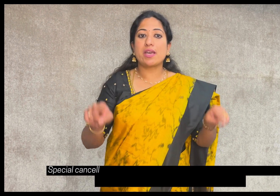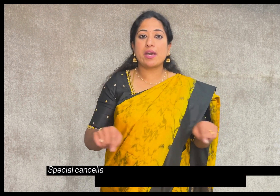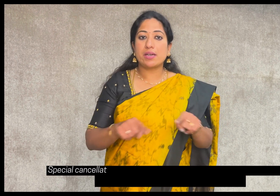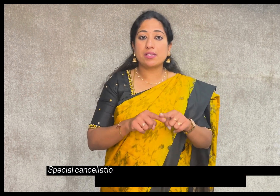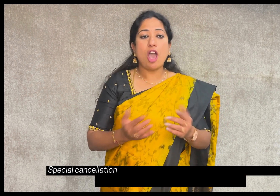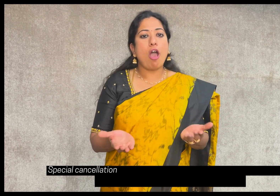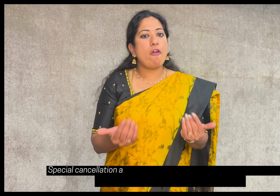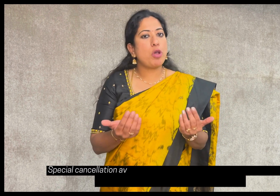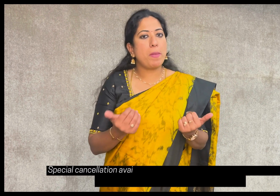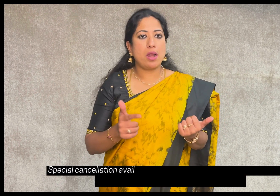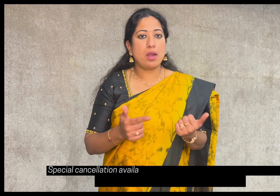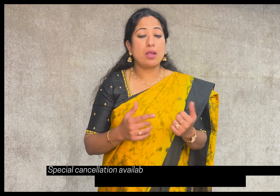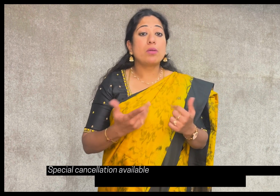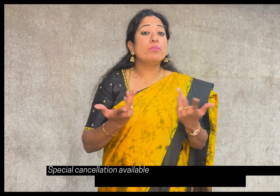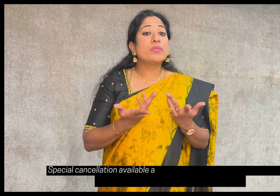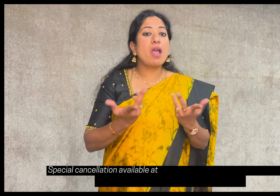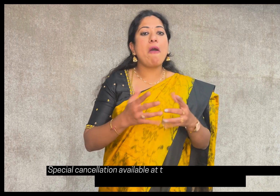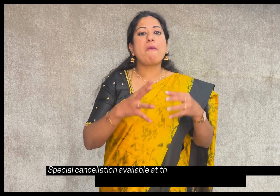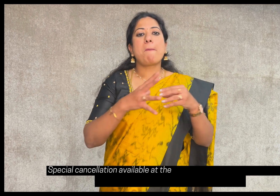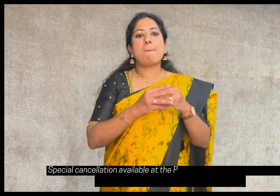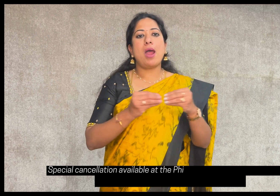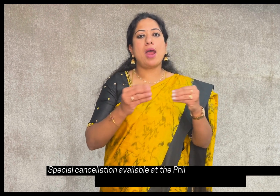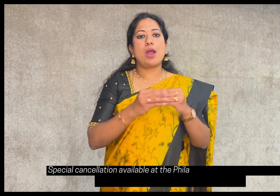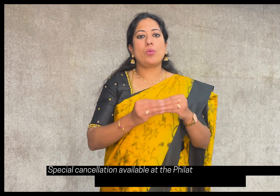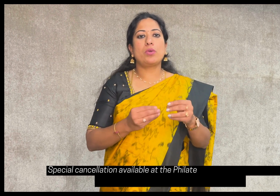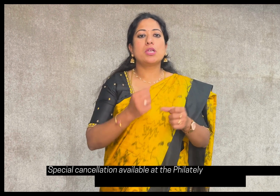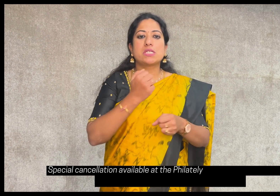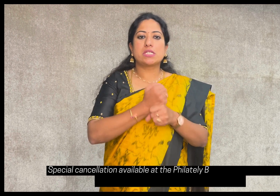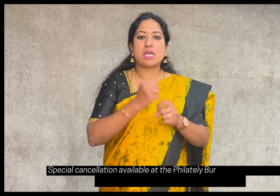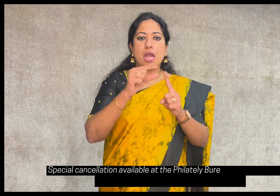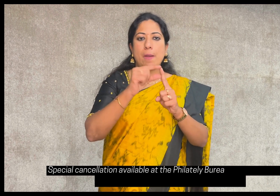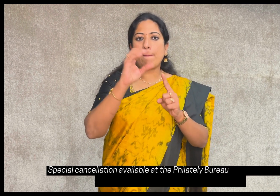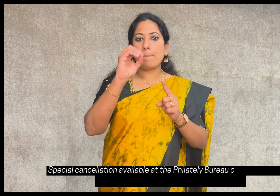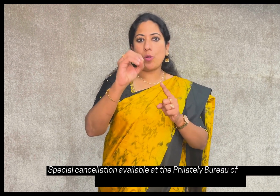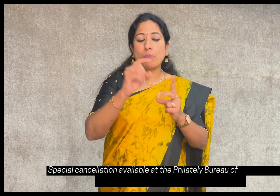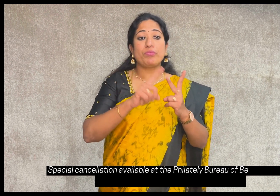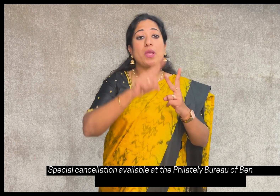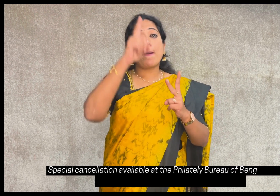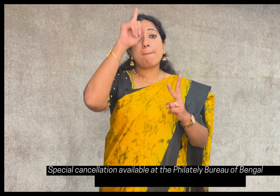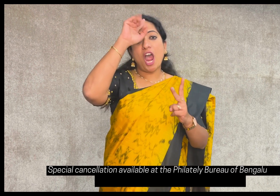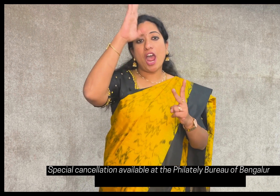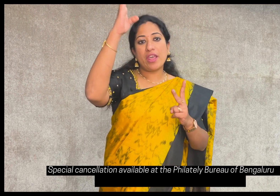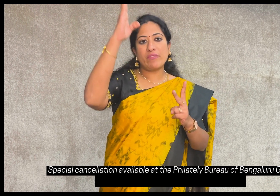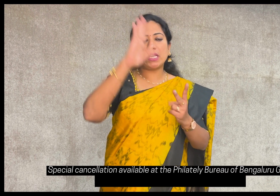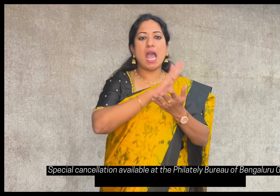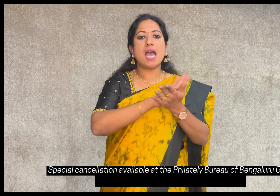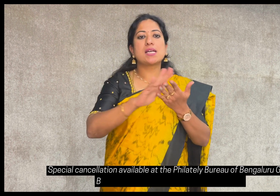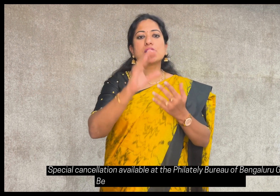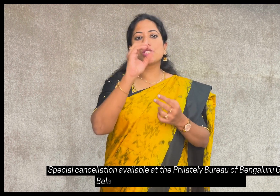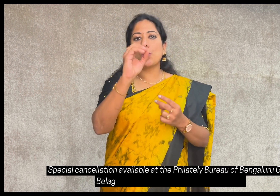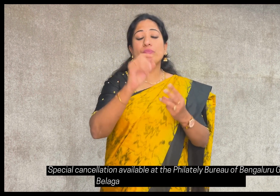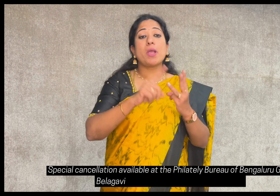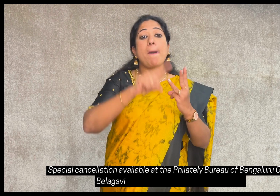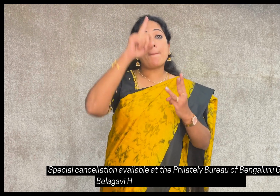cancellation is available at Philately Bureau of Bengaluru GPO Belagavi H.O